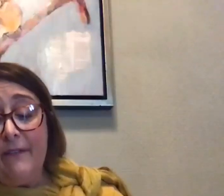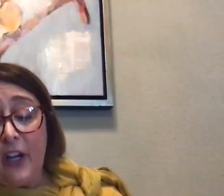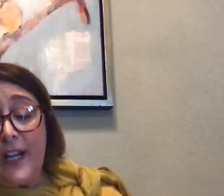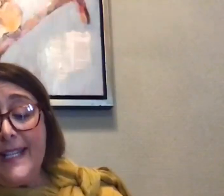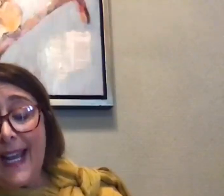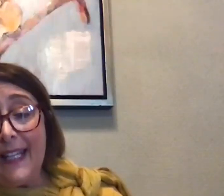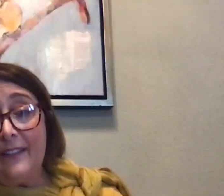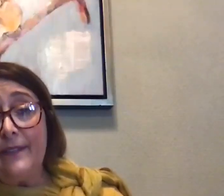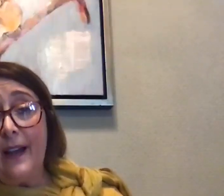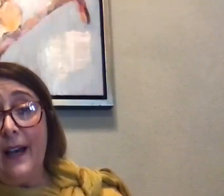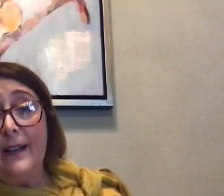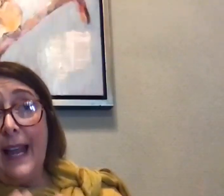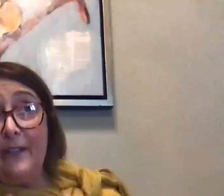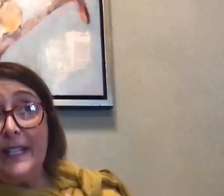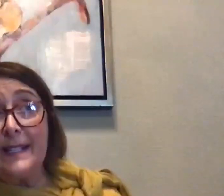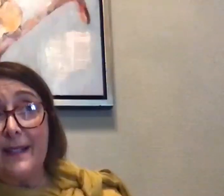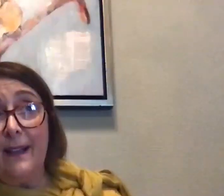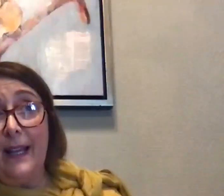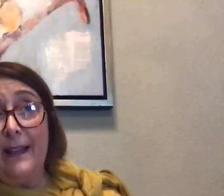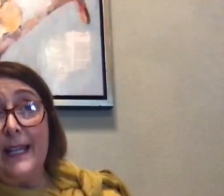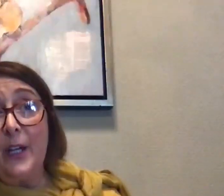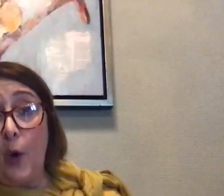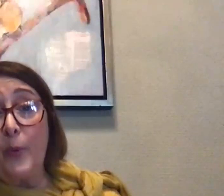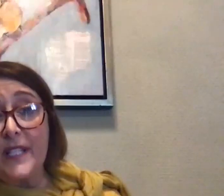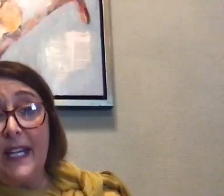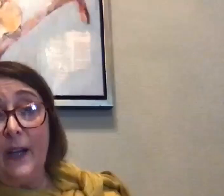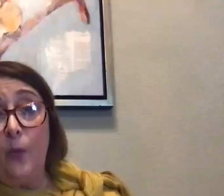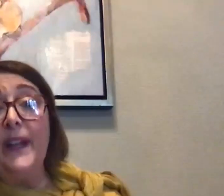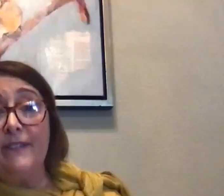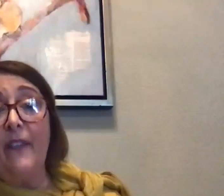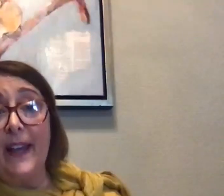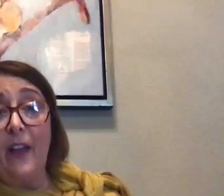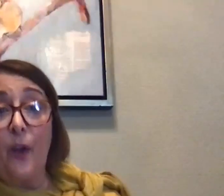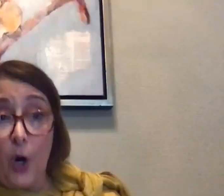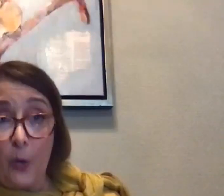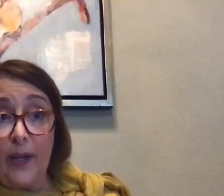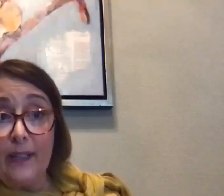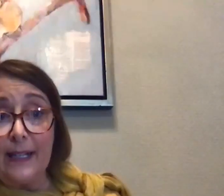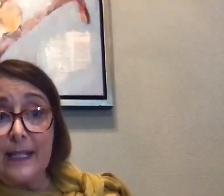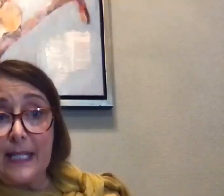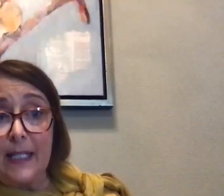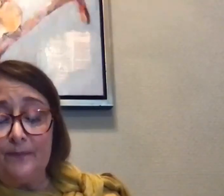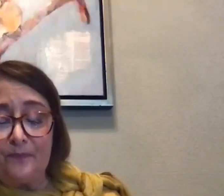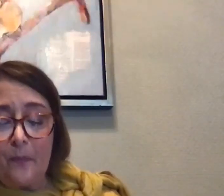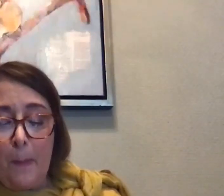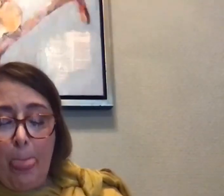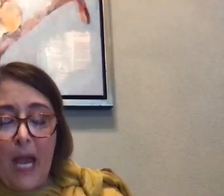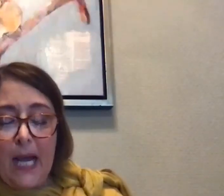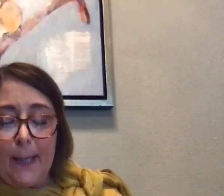be a very negative evidence in a court proceeding. We have found that out the hard way in Kansas City.